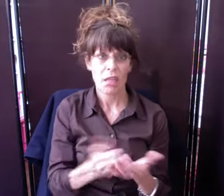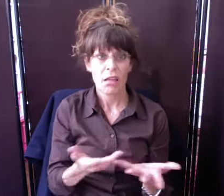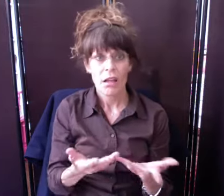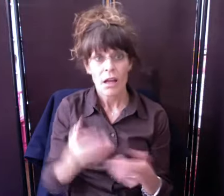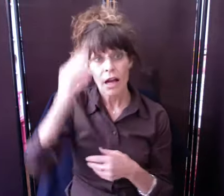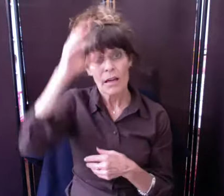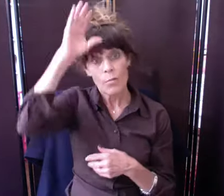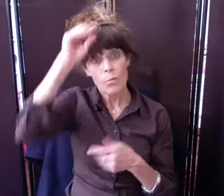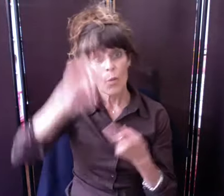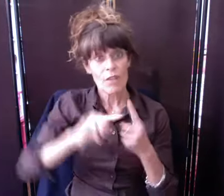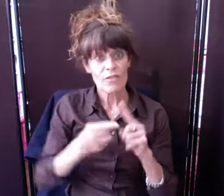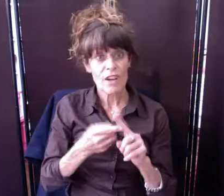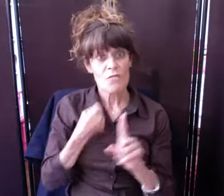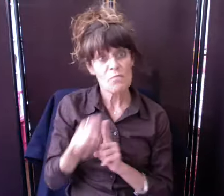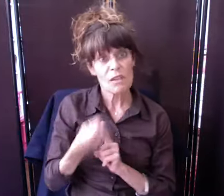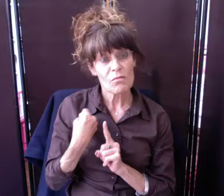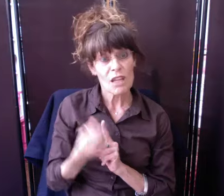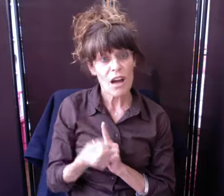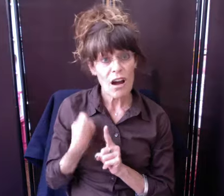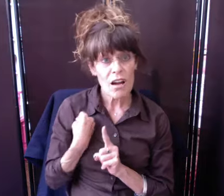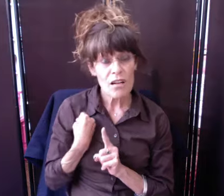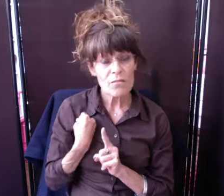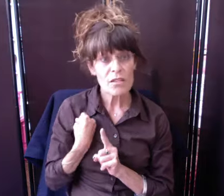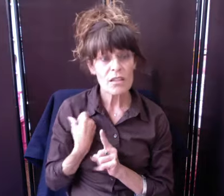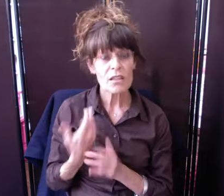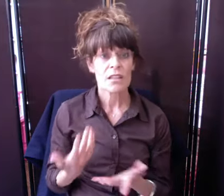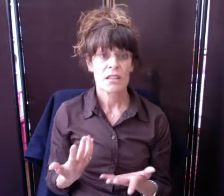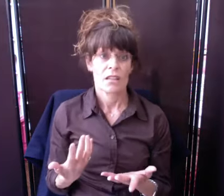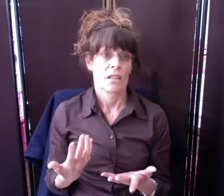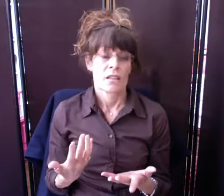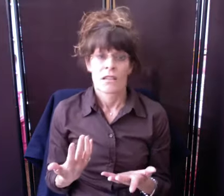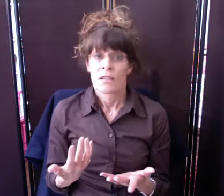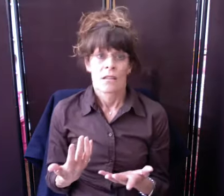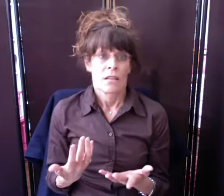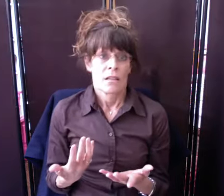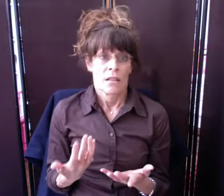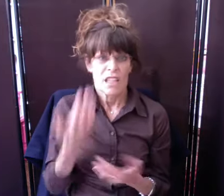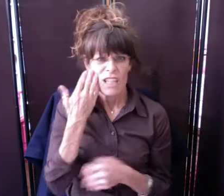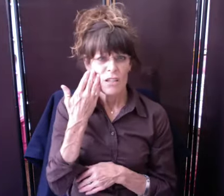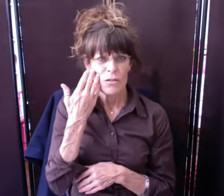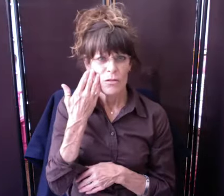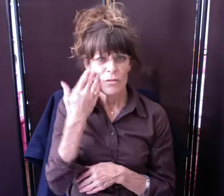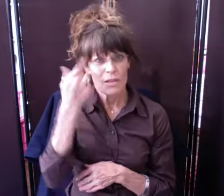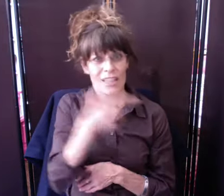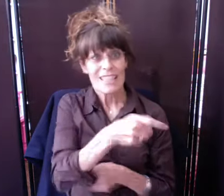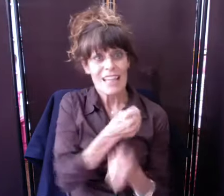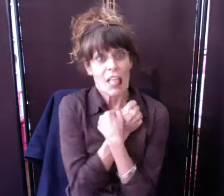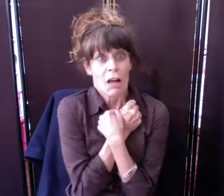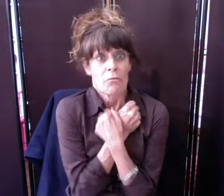up, and I knew it was because he just loved me so much. You know, he was